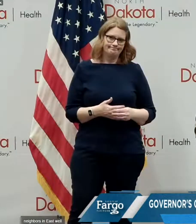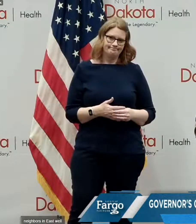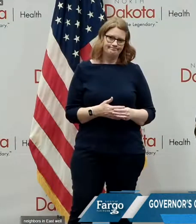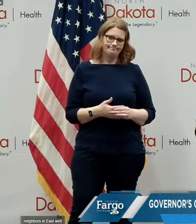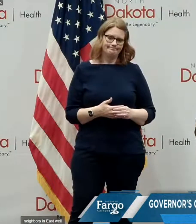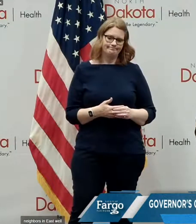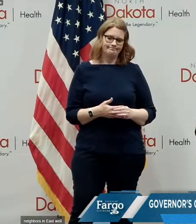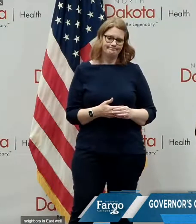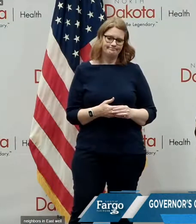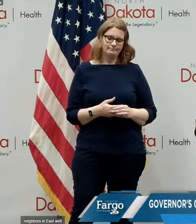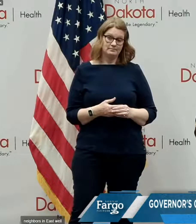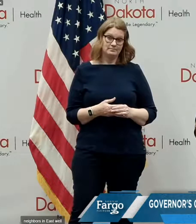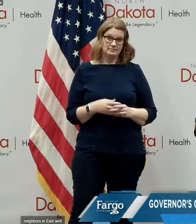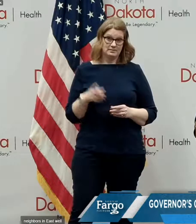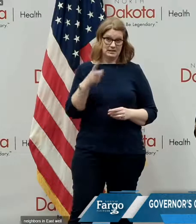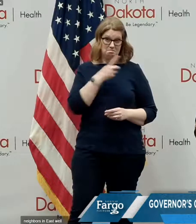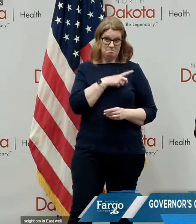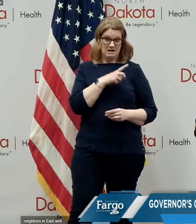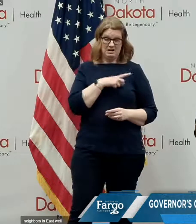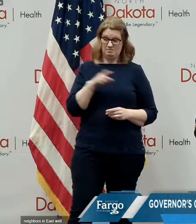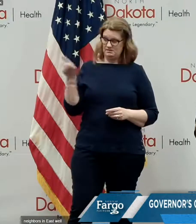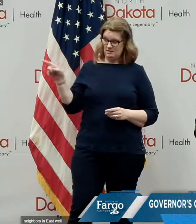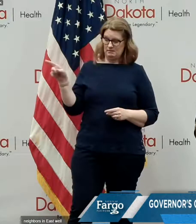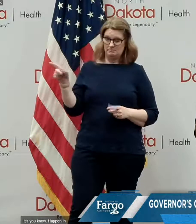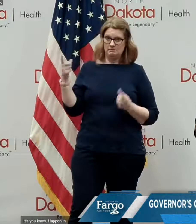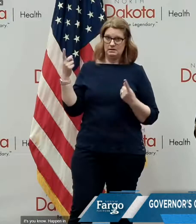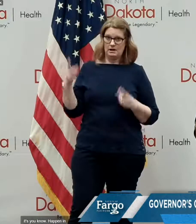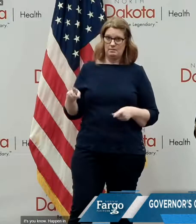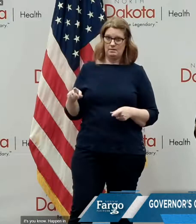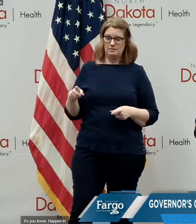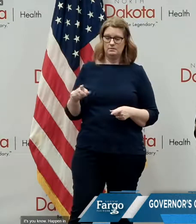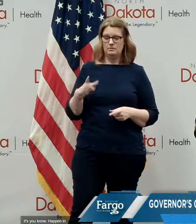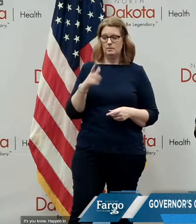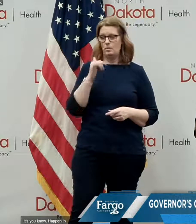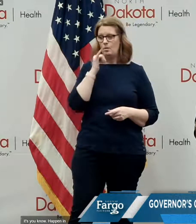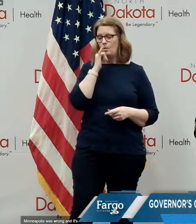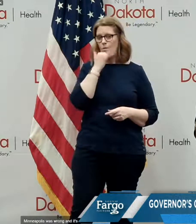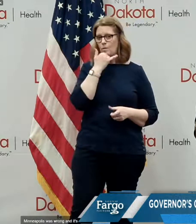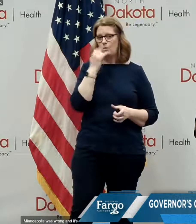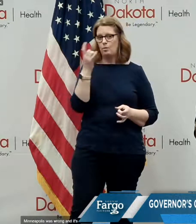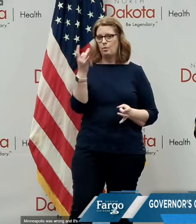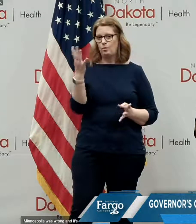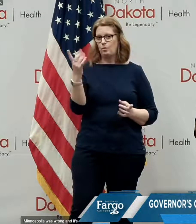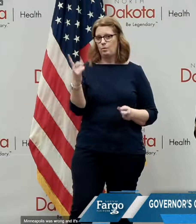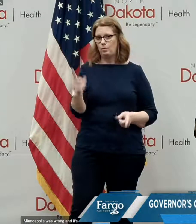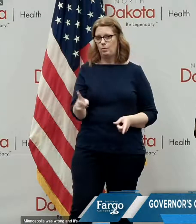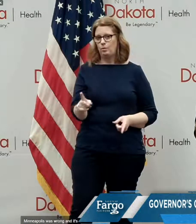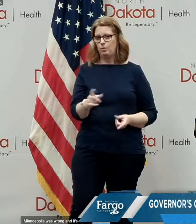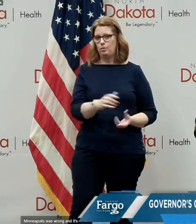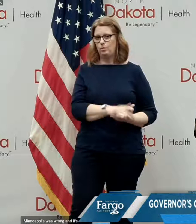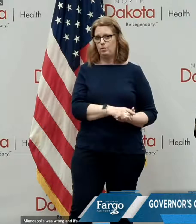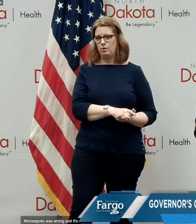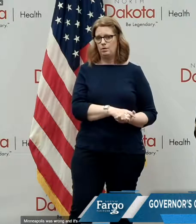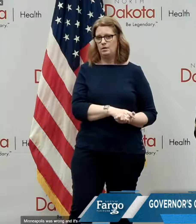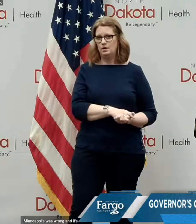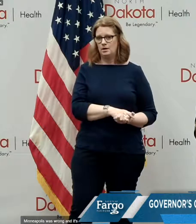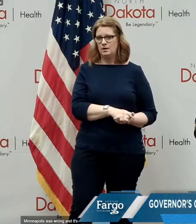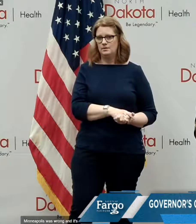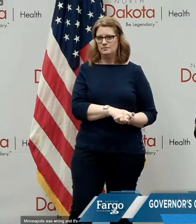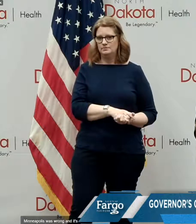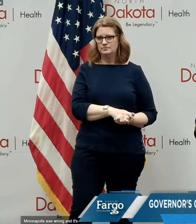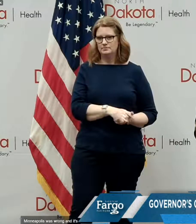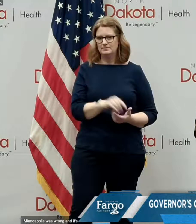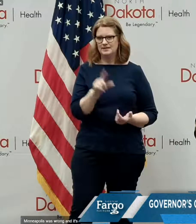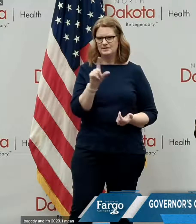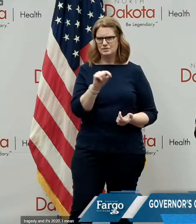what happened in Minneapolis was wrong, and it's tragedy. And it's